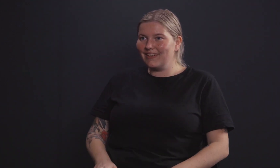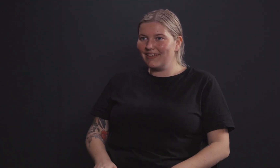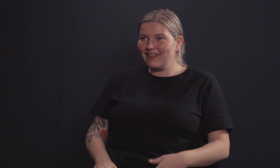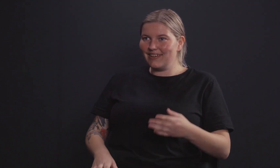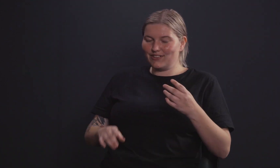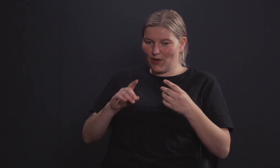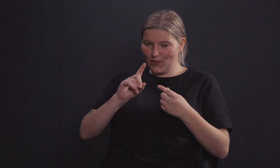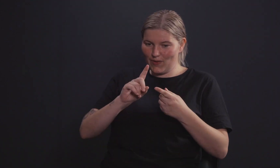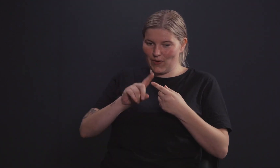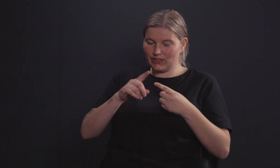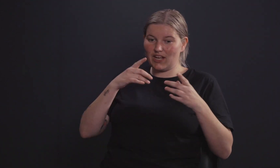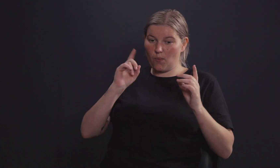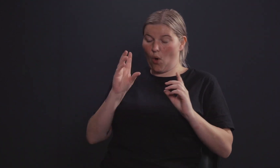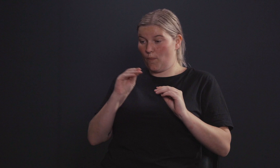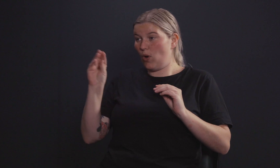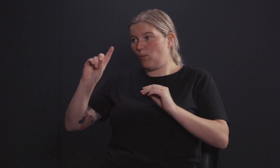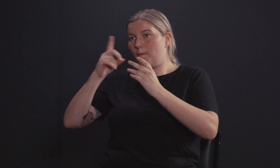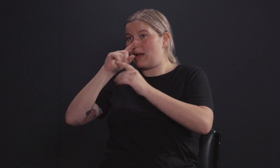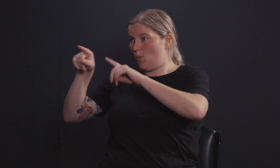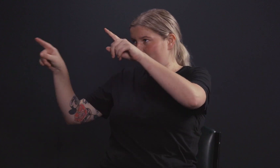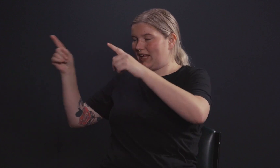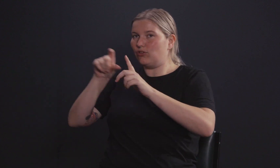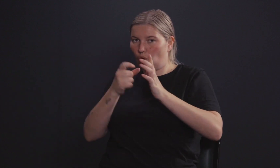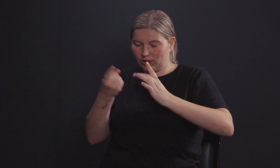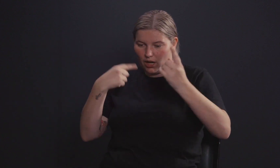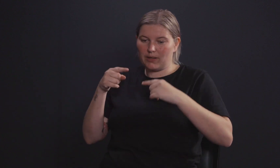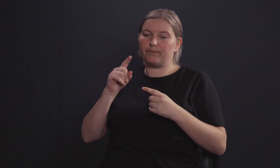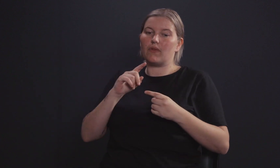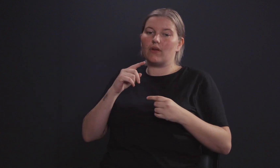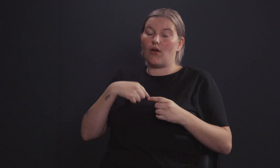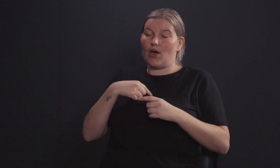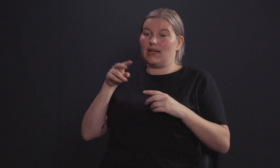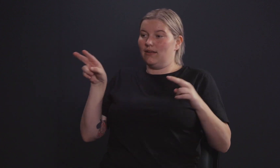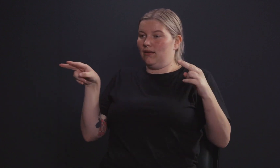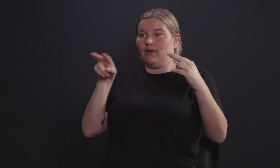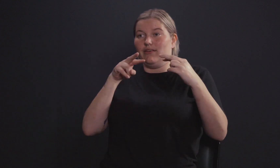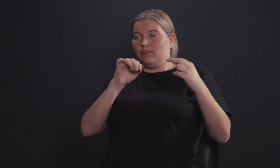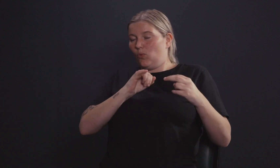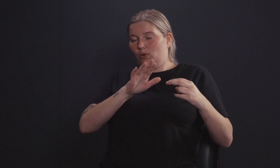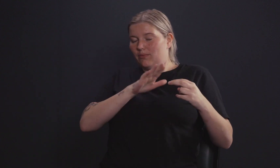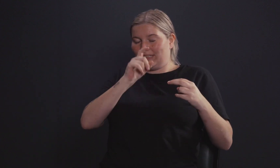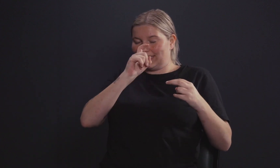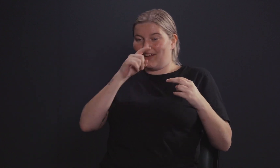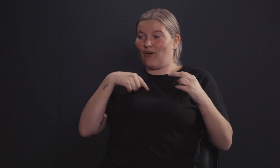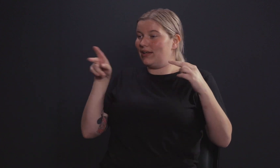died. From what people told me, I was awake and I looked over at my sister. Then I closed my eyes